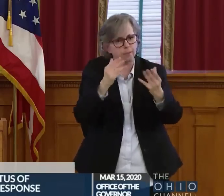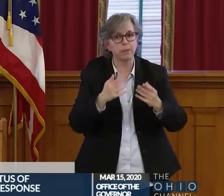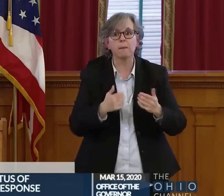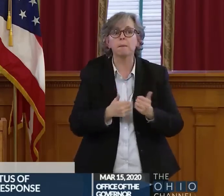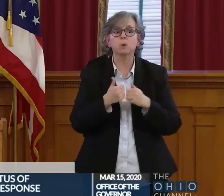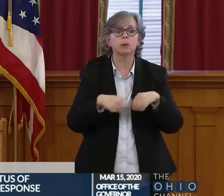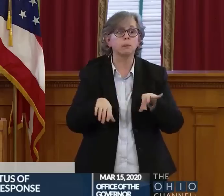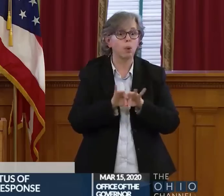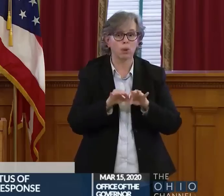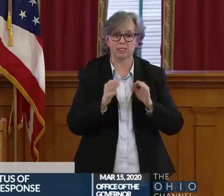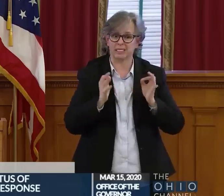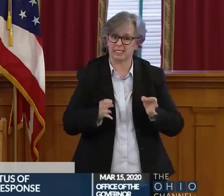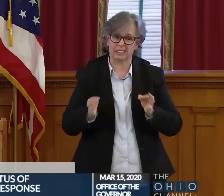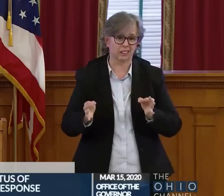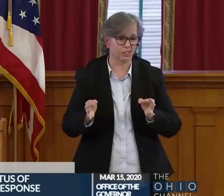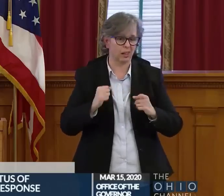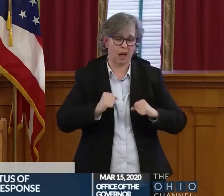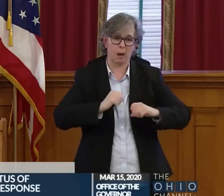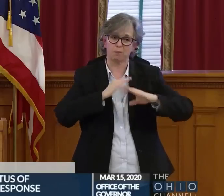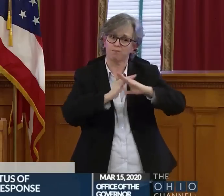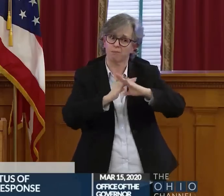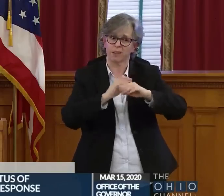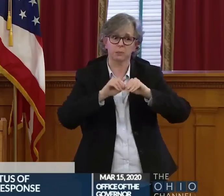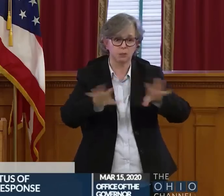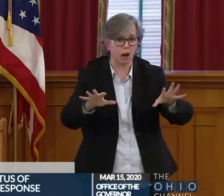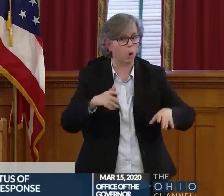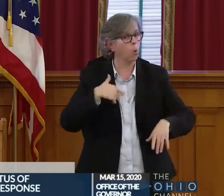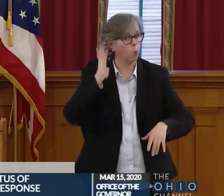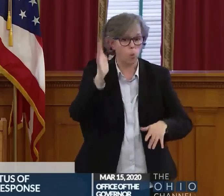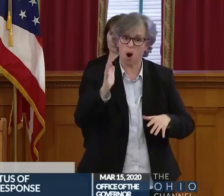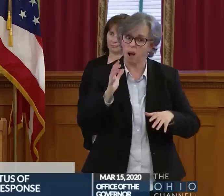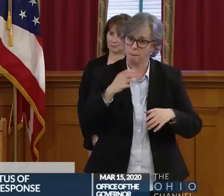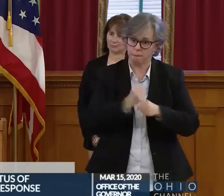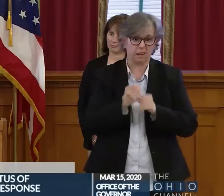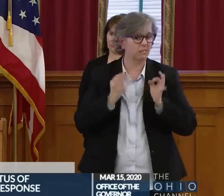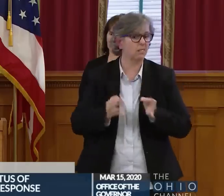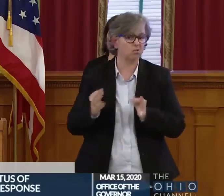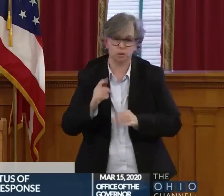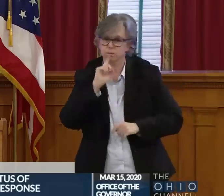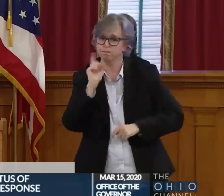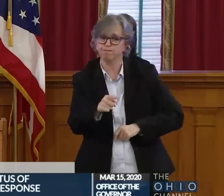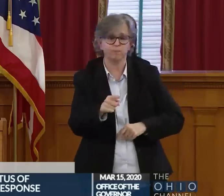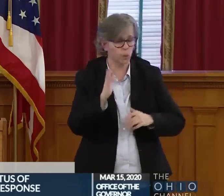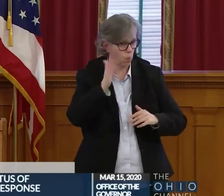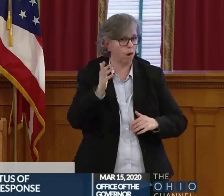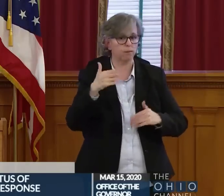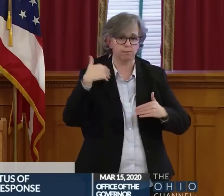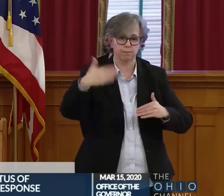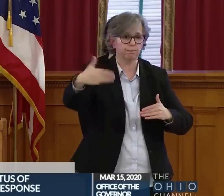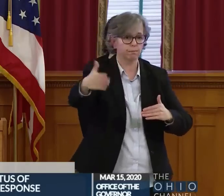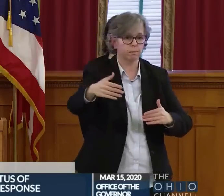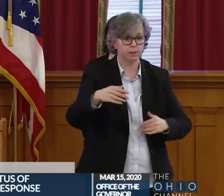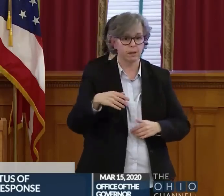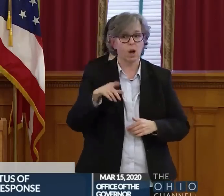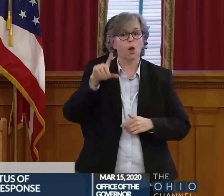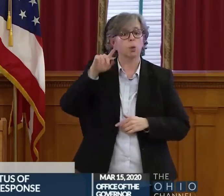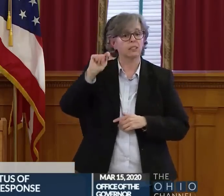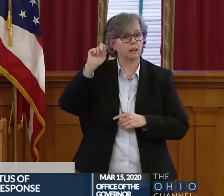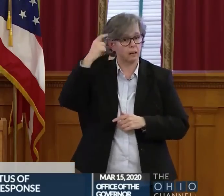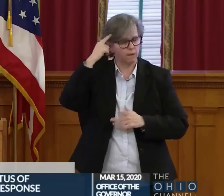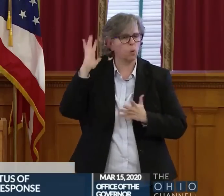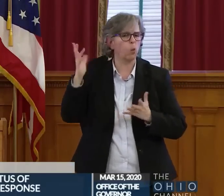and we'll keep layering those on day by day. And as the Lieutenant Governor will share with you, we will keep building supports.